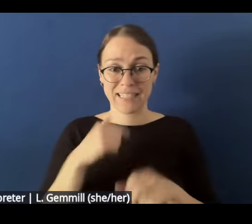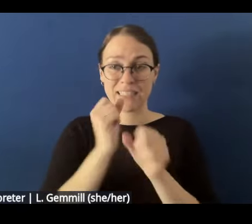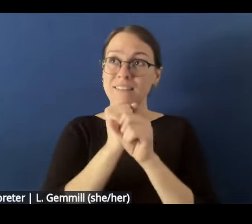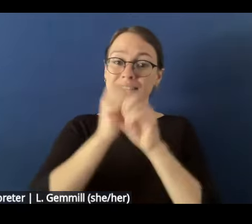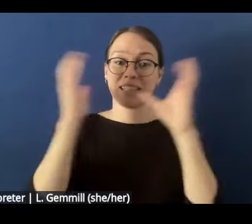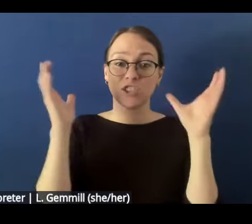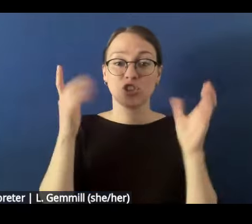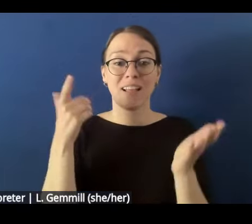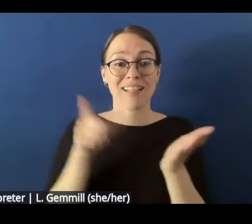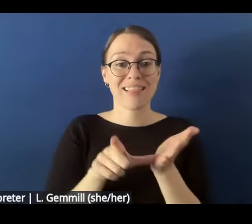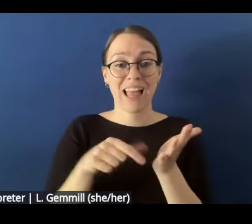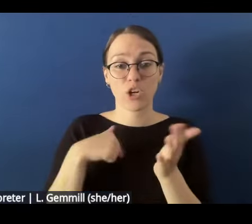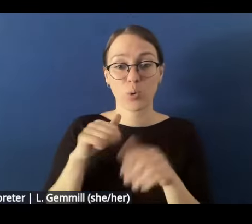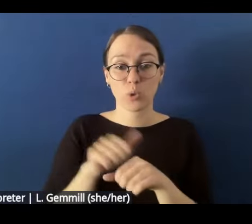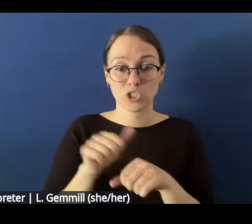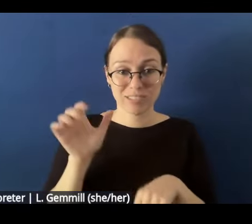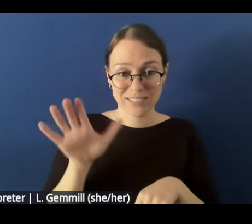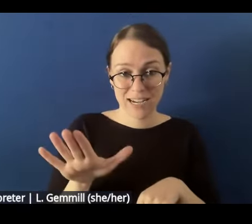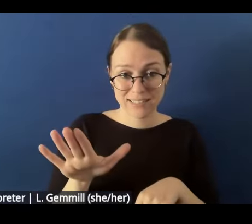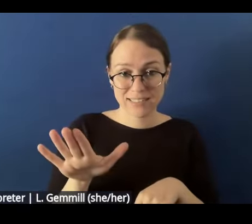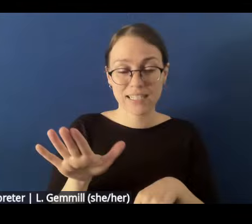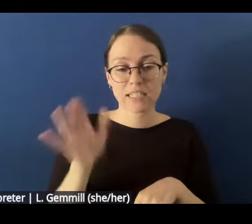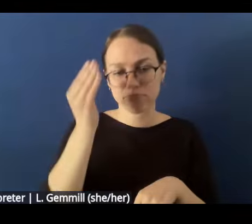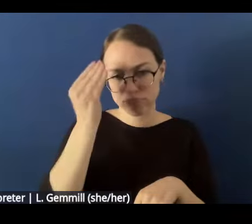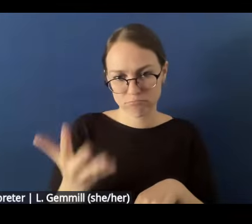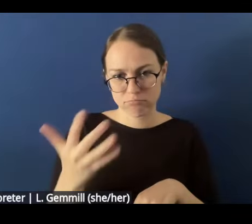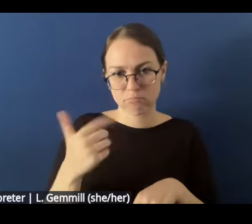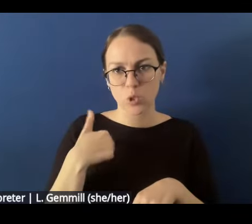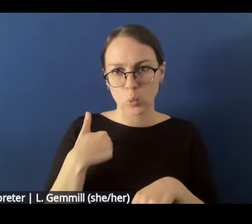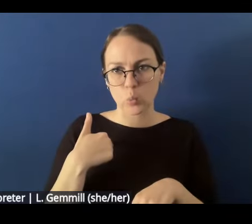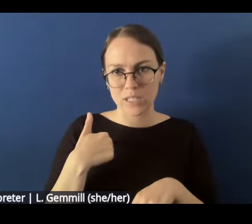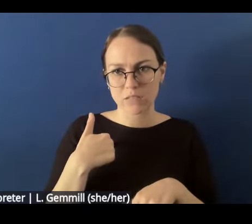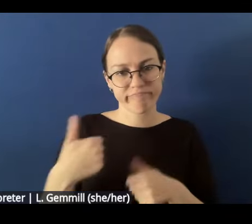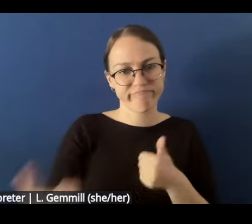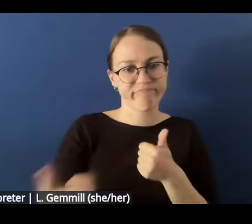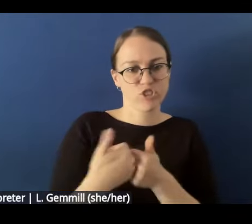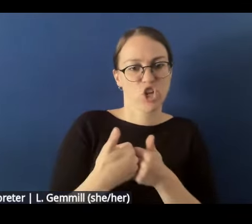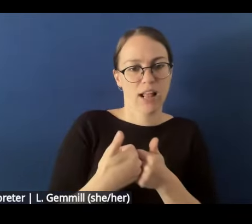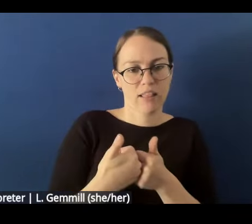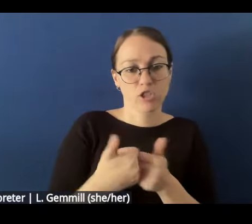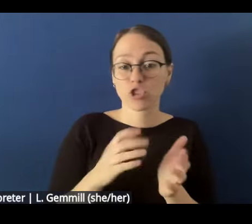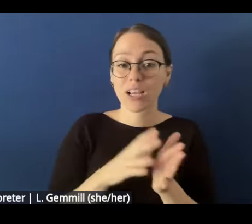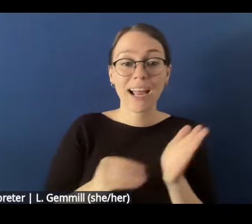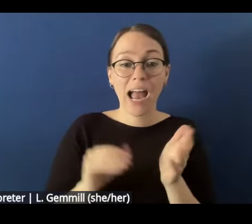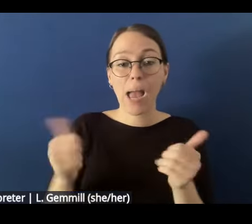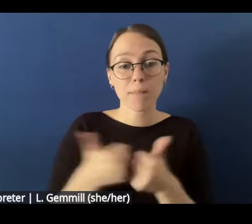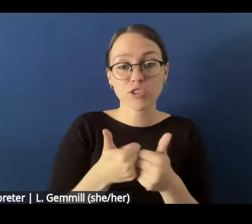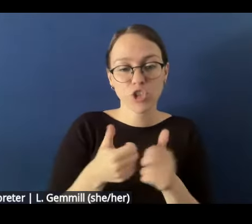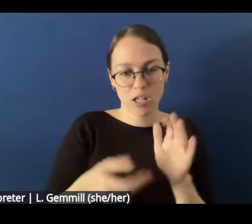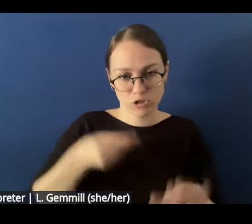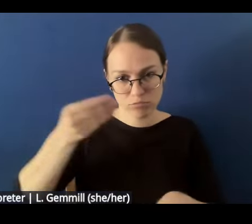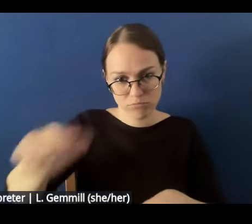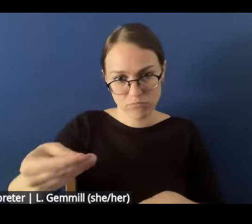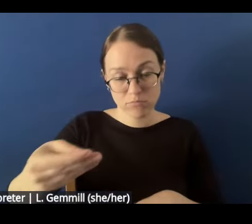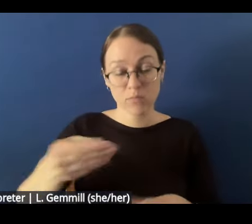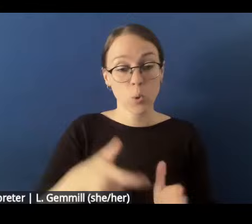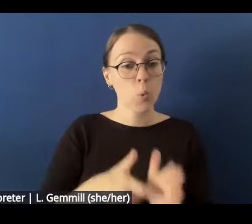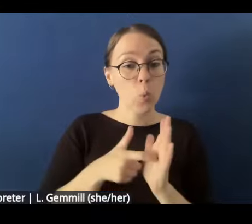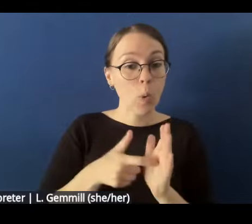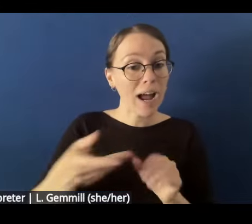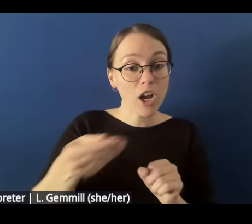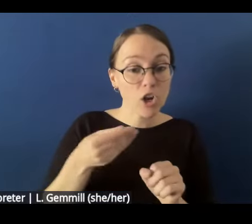to say, we received this challenge. Again, here's the copy of the challenge. Here's what we need from you. If you don't provide